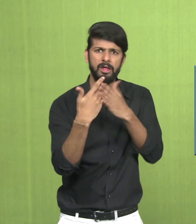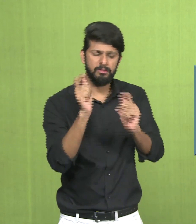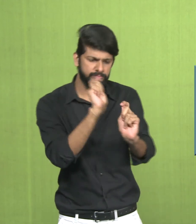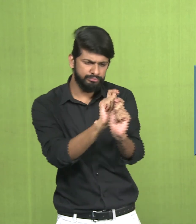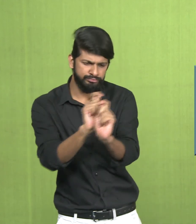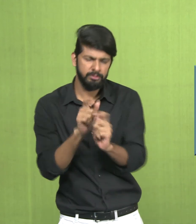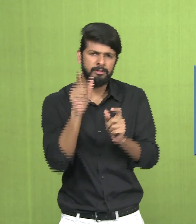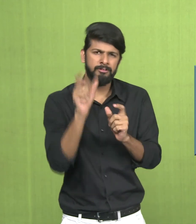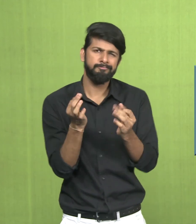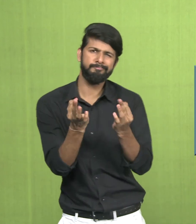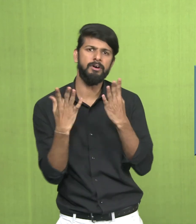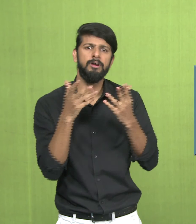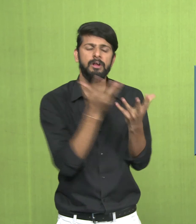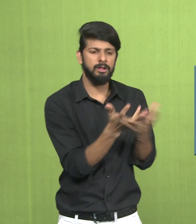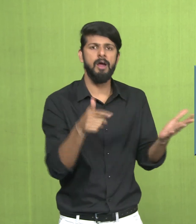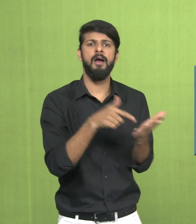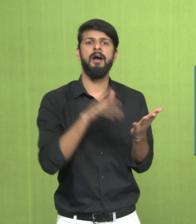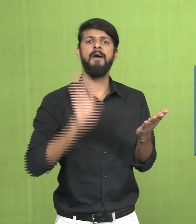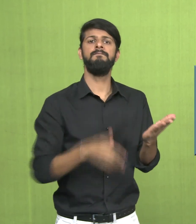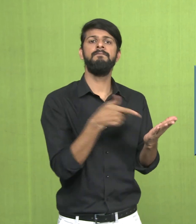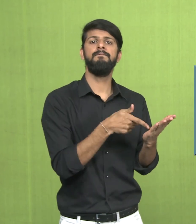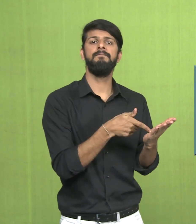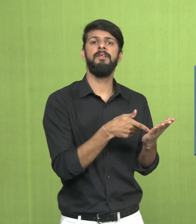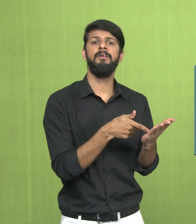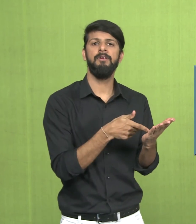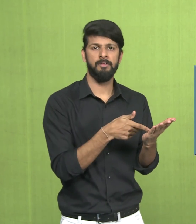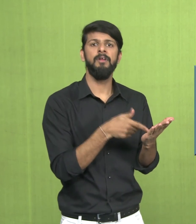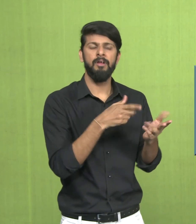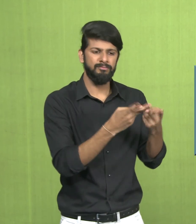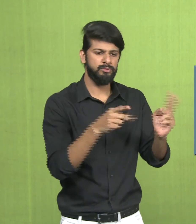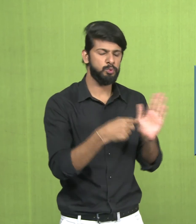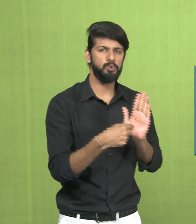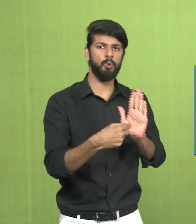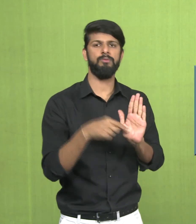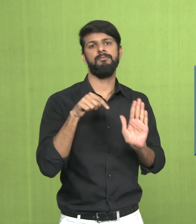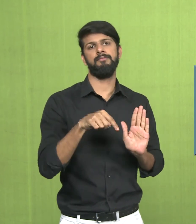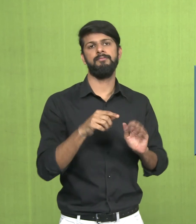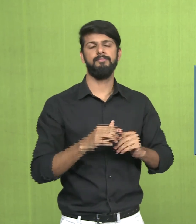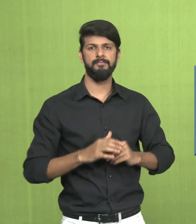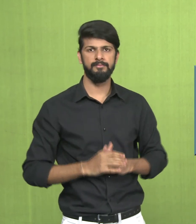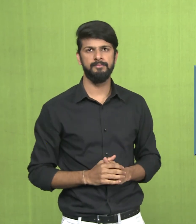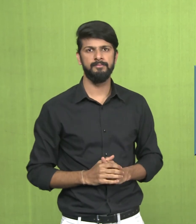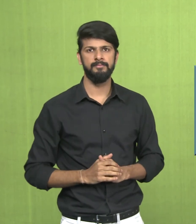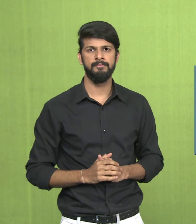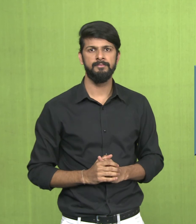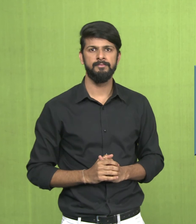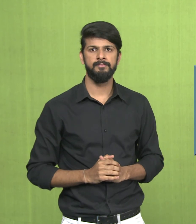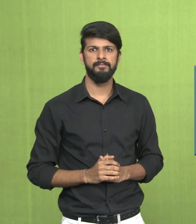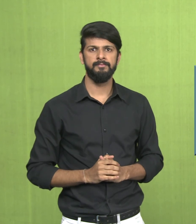For example, we have so many artifacts from IVC, and these were designed by humans for kind of work or art purposes.